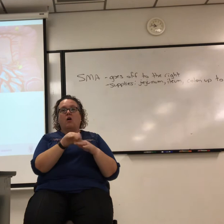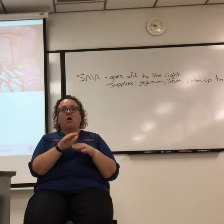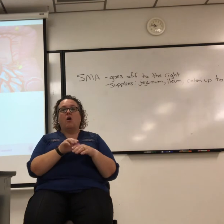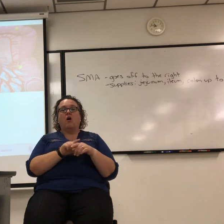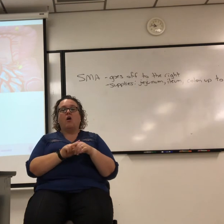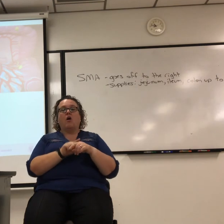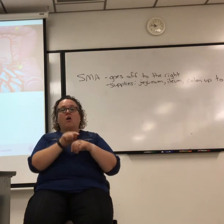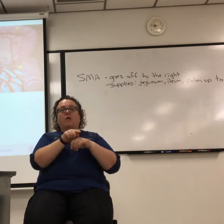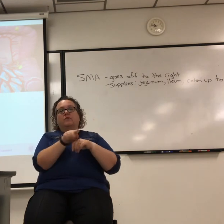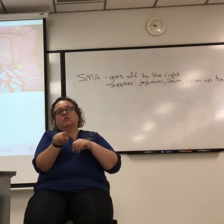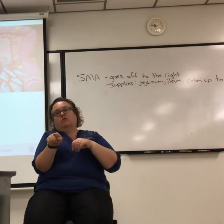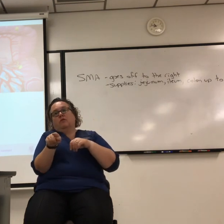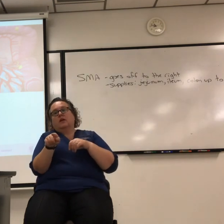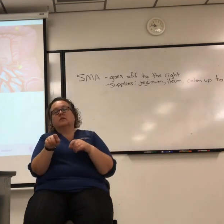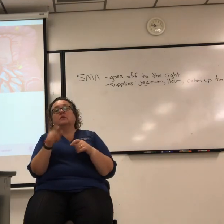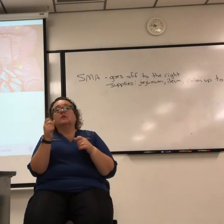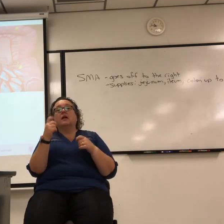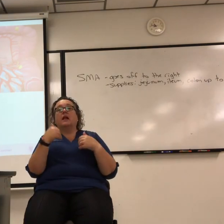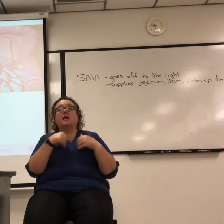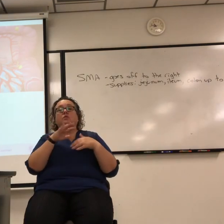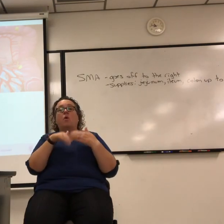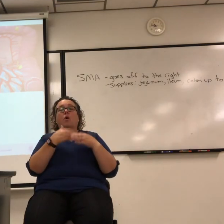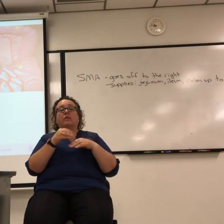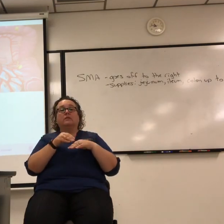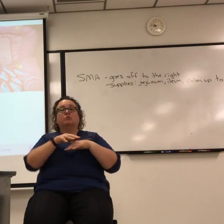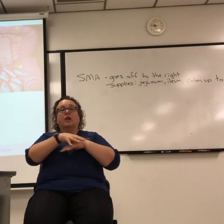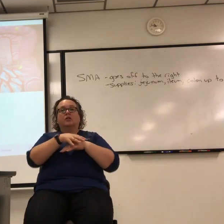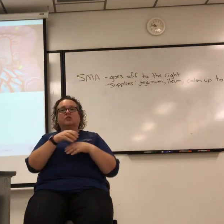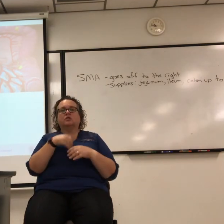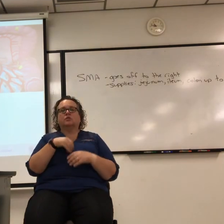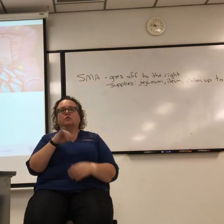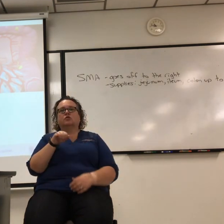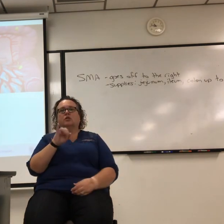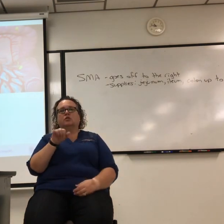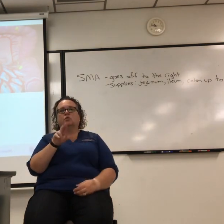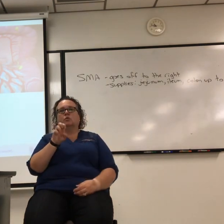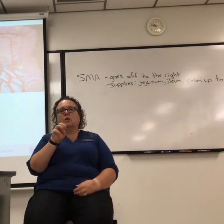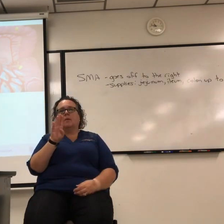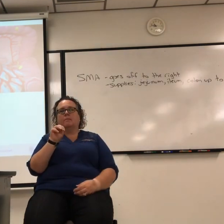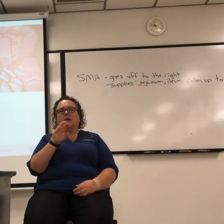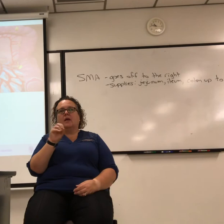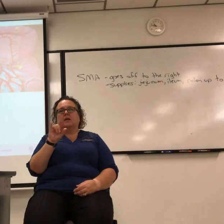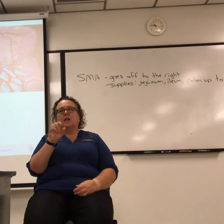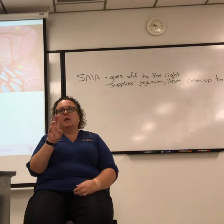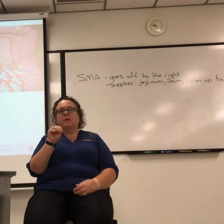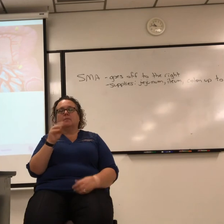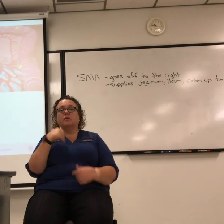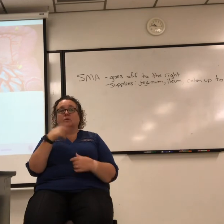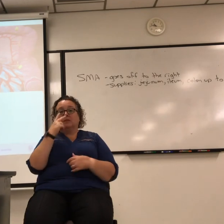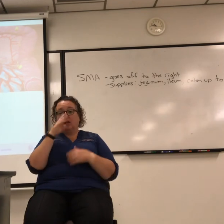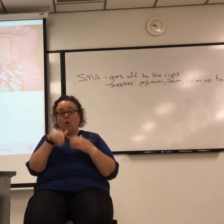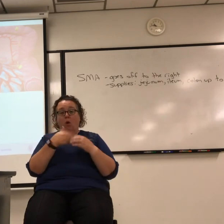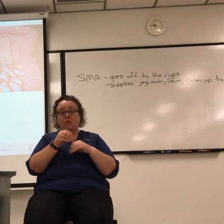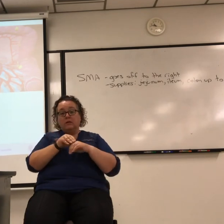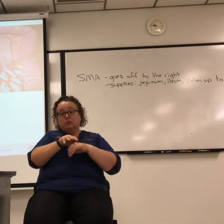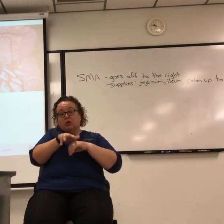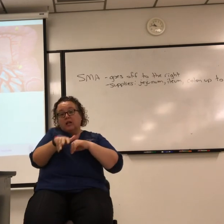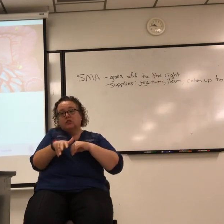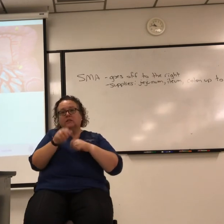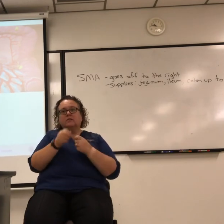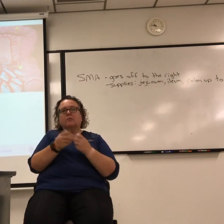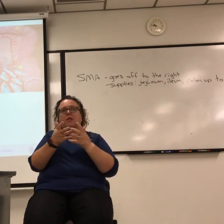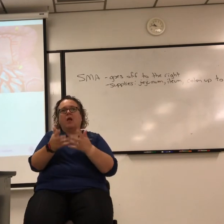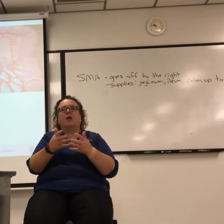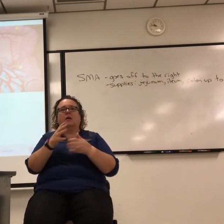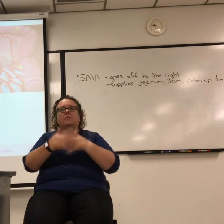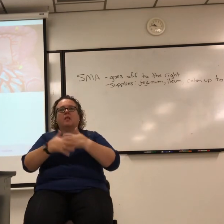it gives up all these branches to jejunum and ileum. And here you see all these branches supplying blood all the